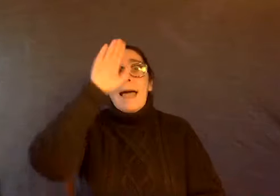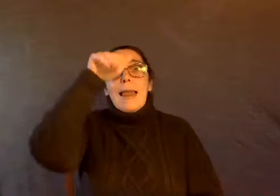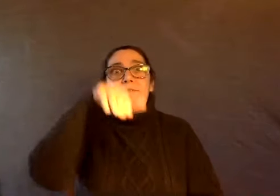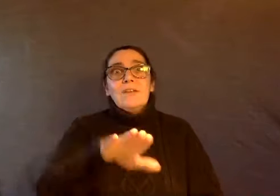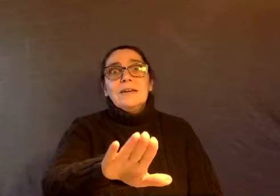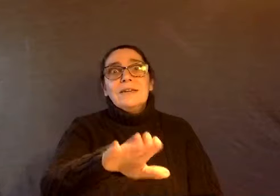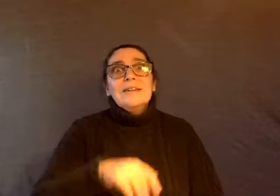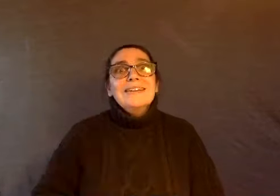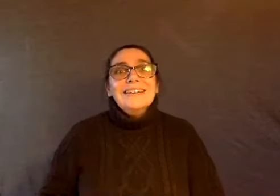elephant?